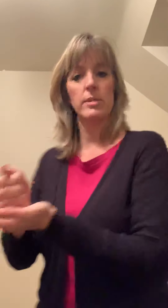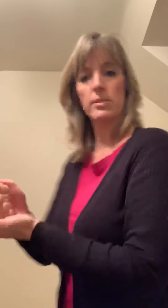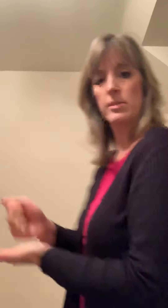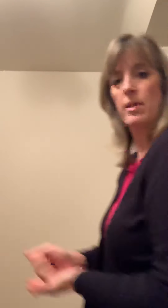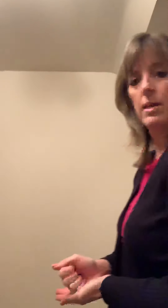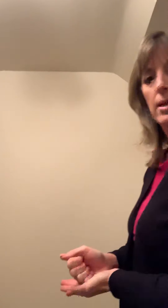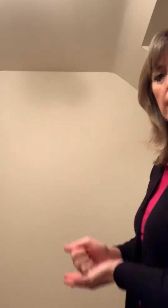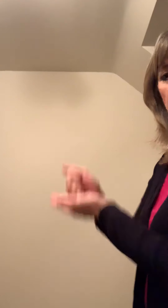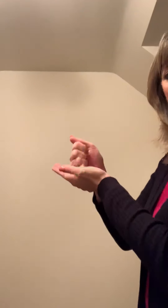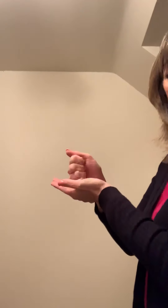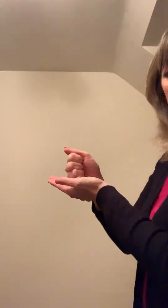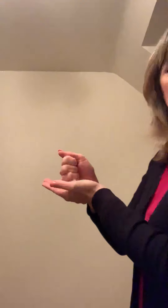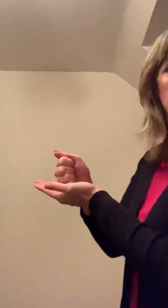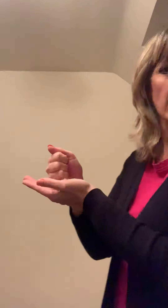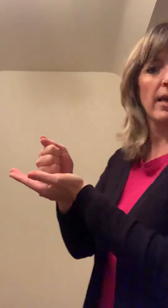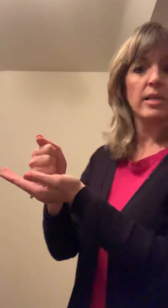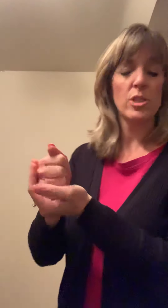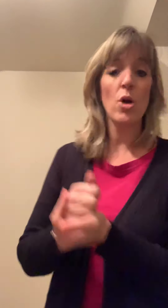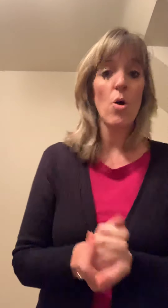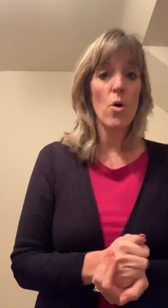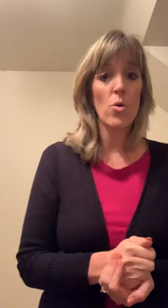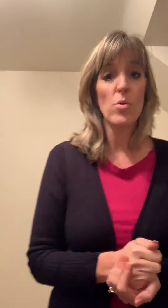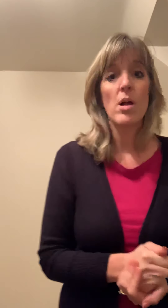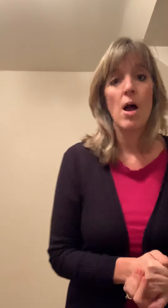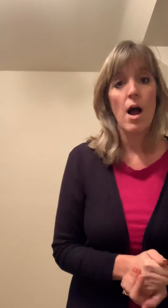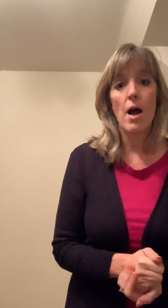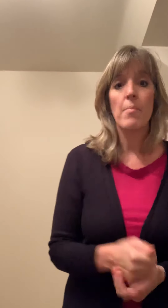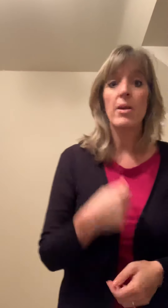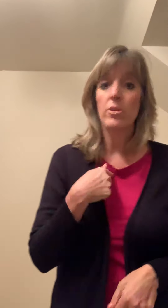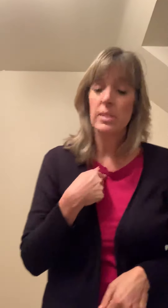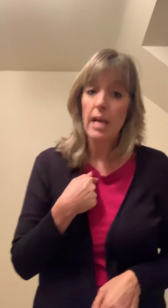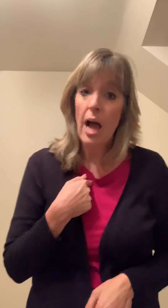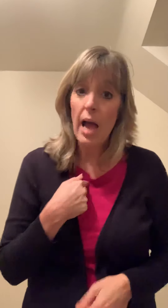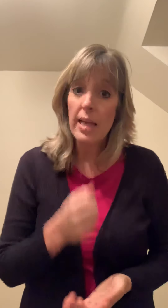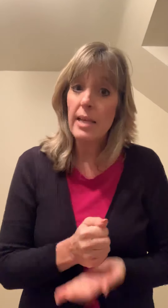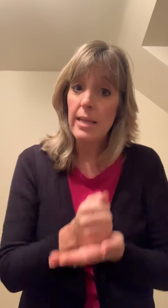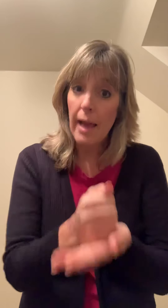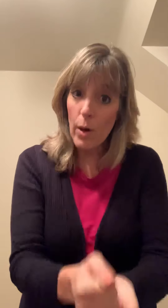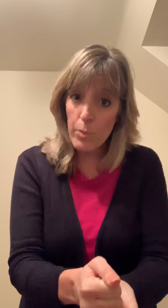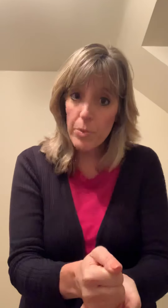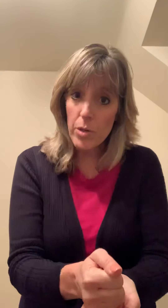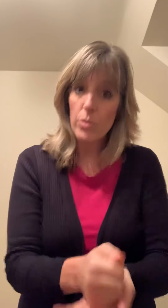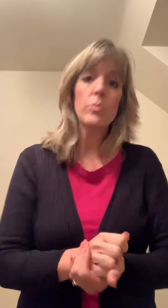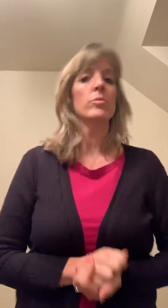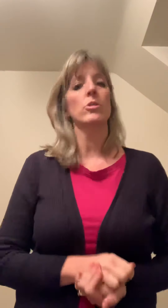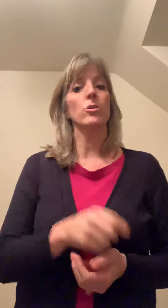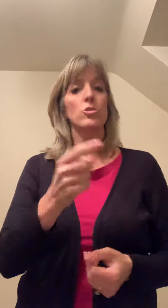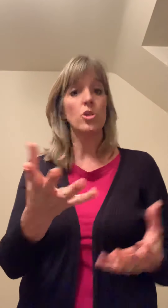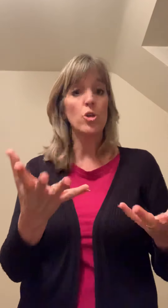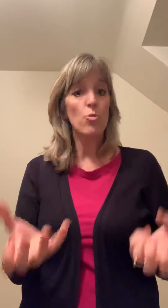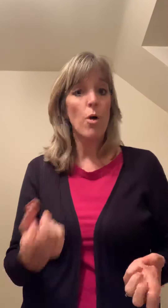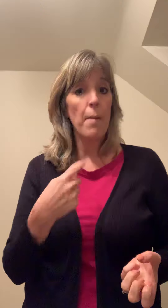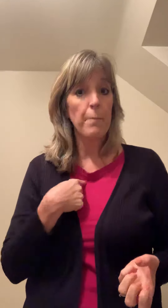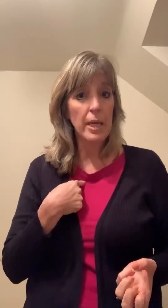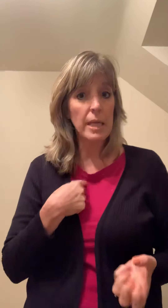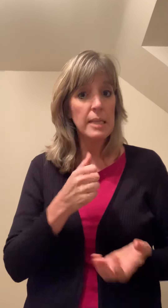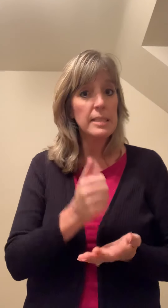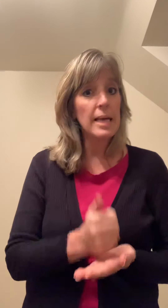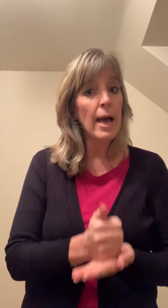is help, okay? So you could say, I can help you, or do you want me to